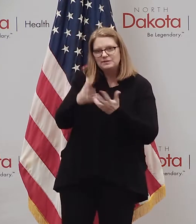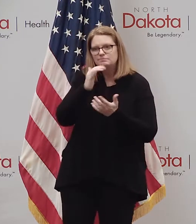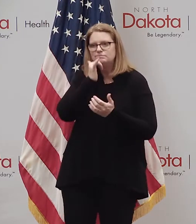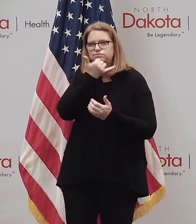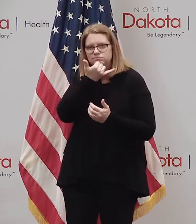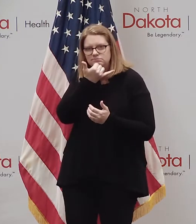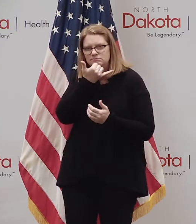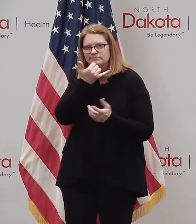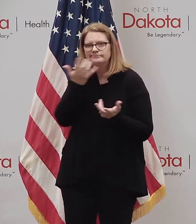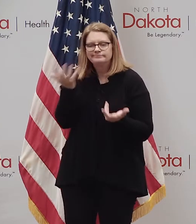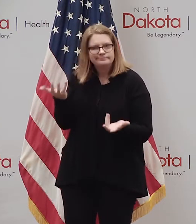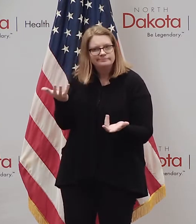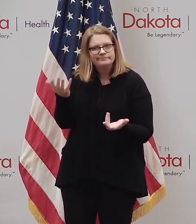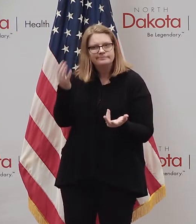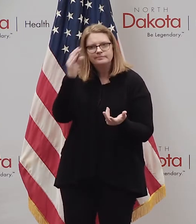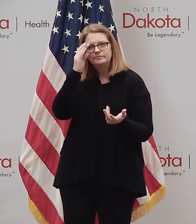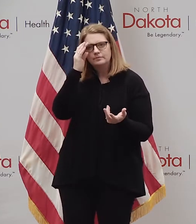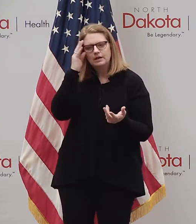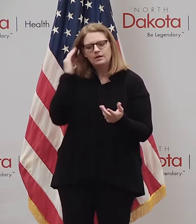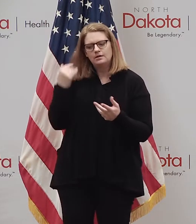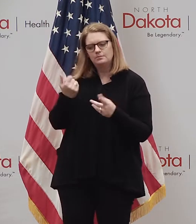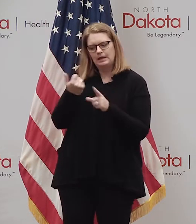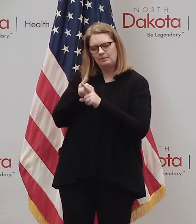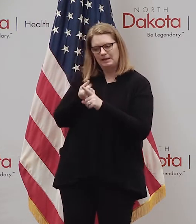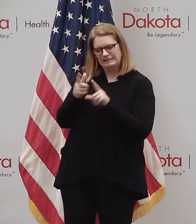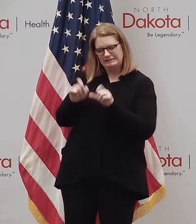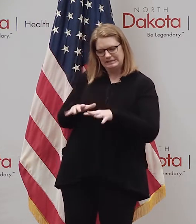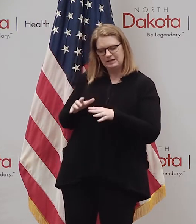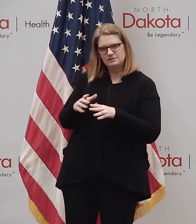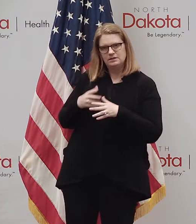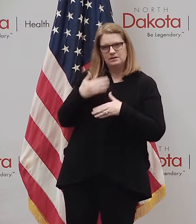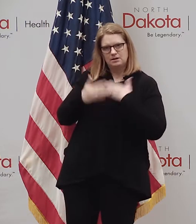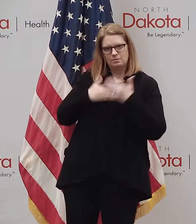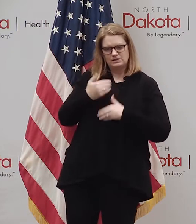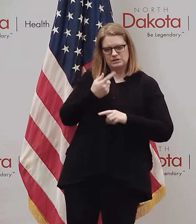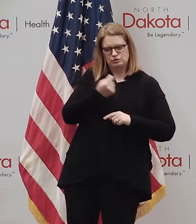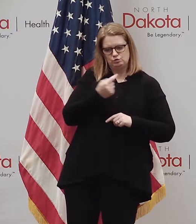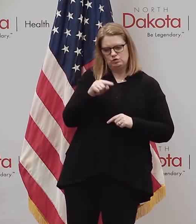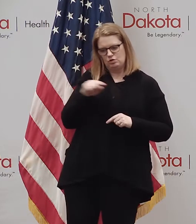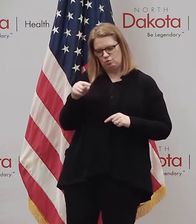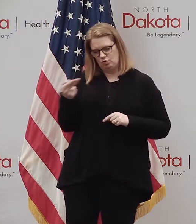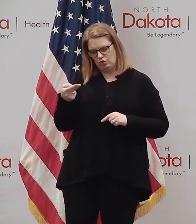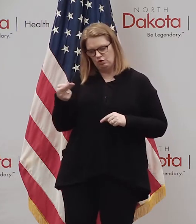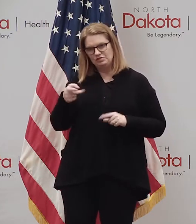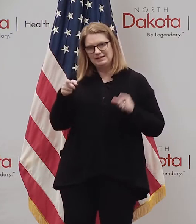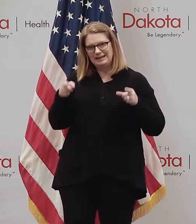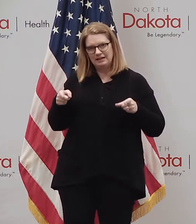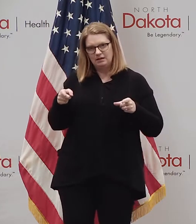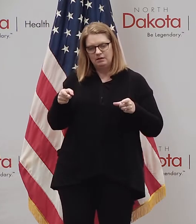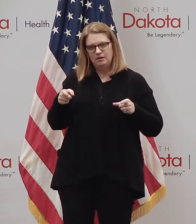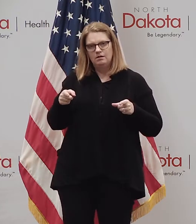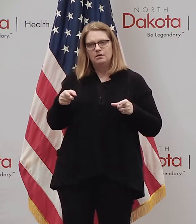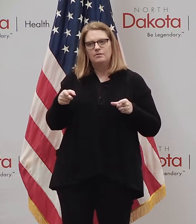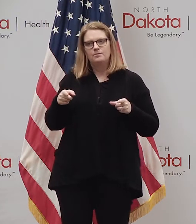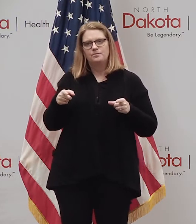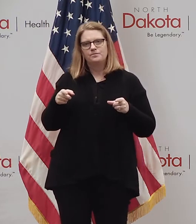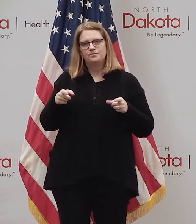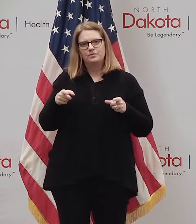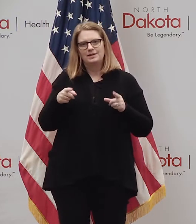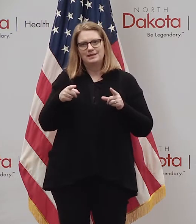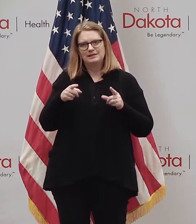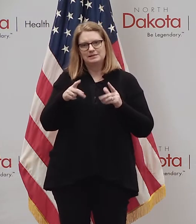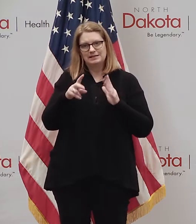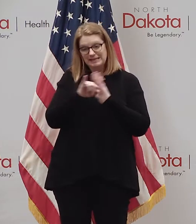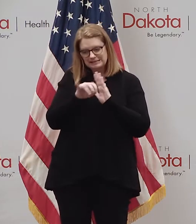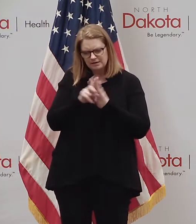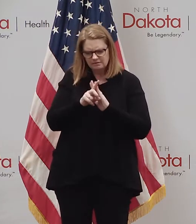malfunction. And it impacted tests that were processed Tuesday through Thursday. This was identified by